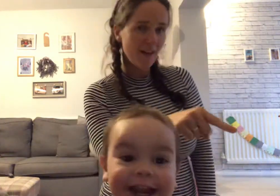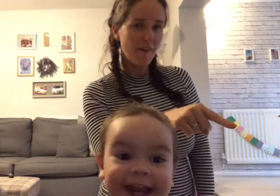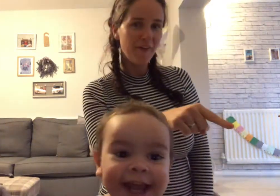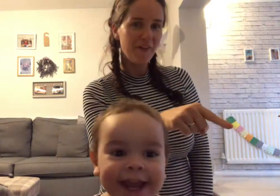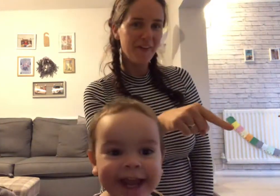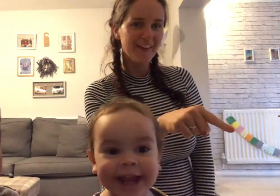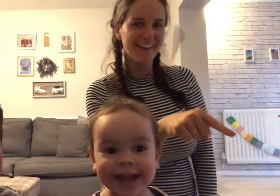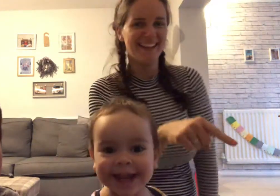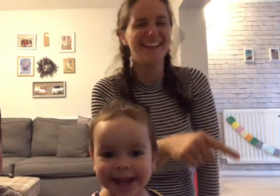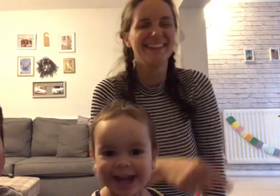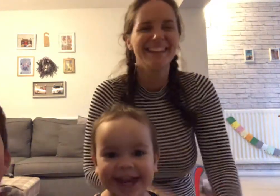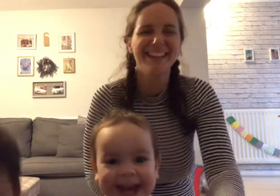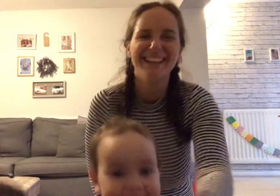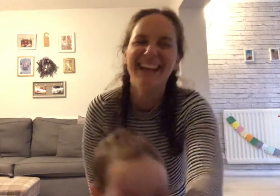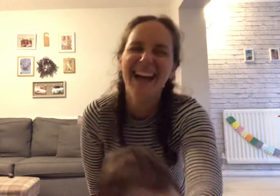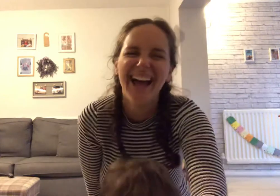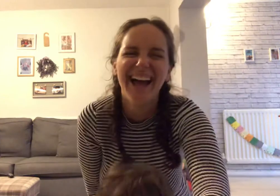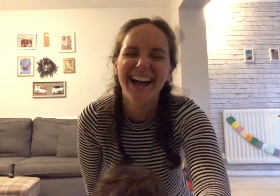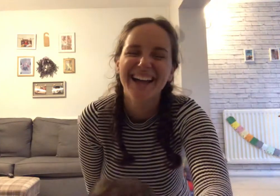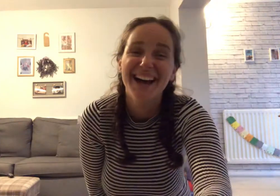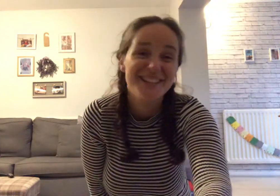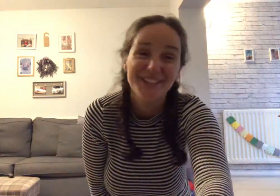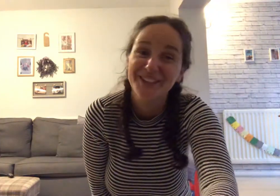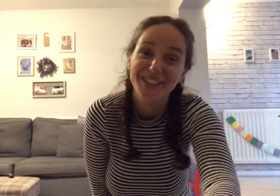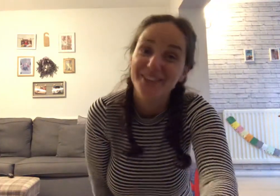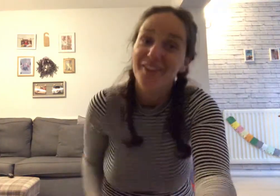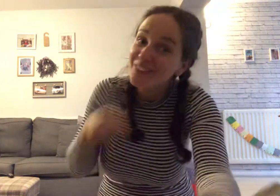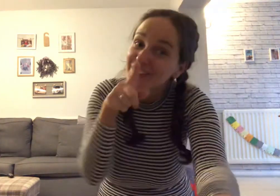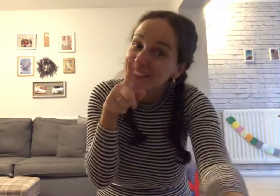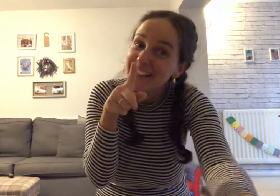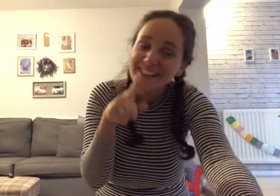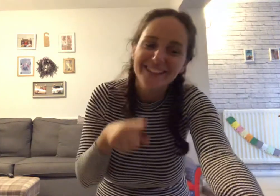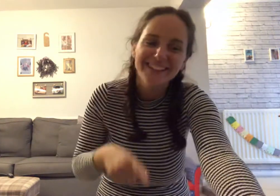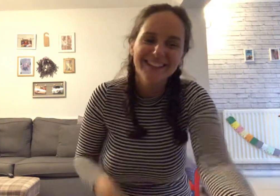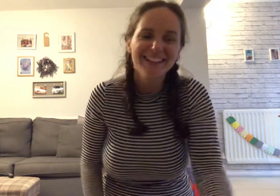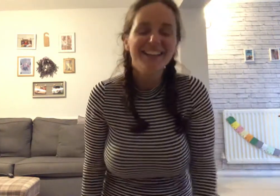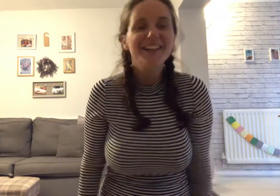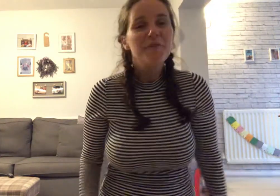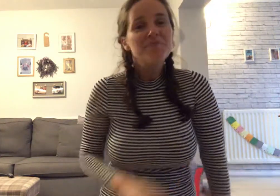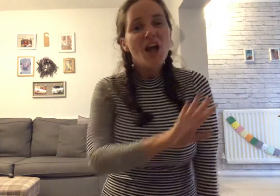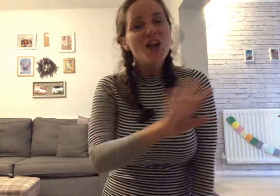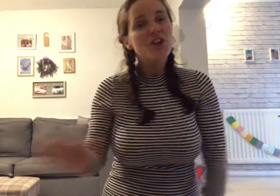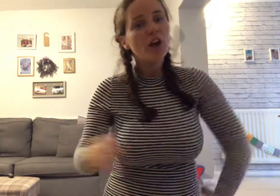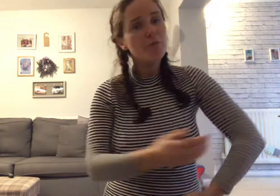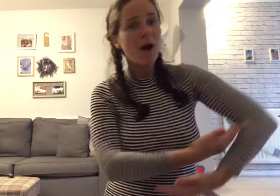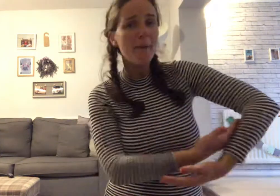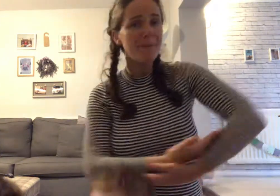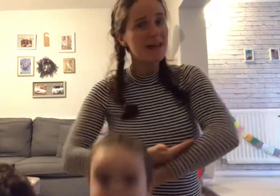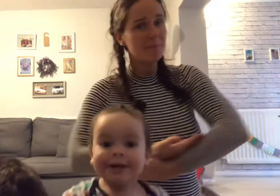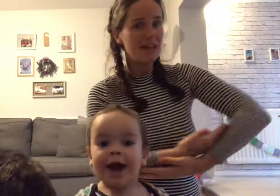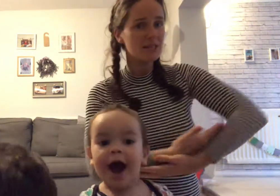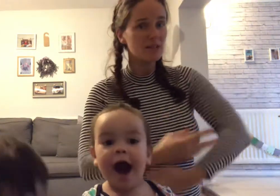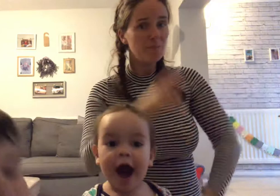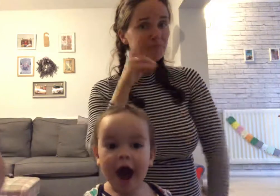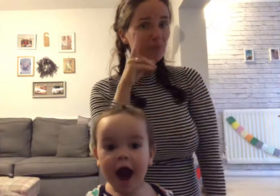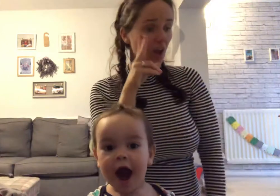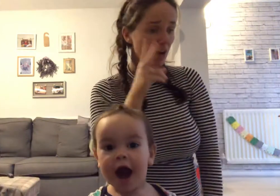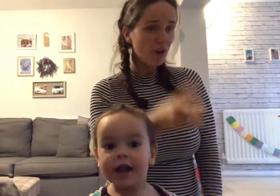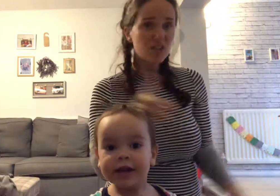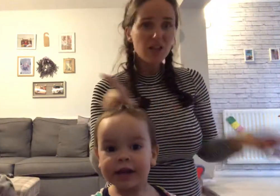Lenny! I told you, I warned you. Lenny, go. None of my babies looks like